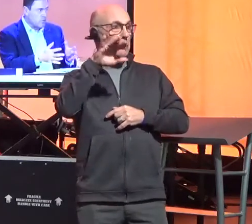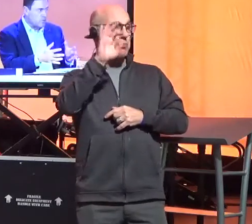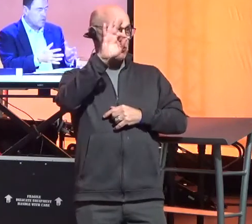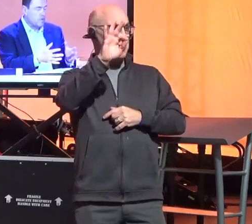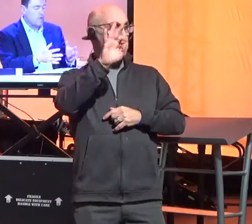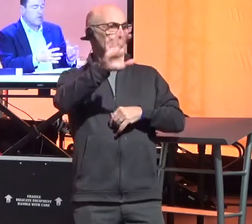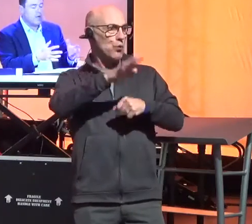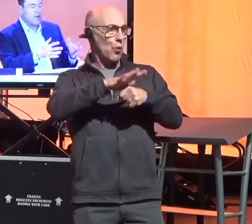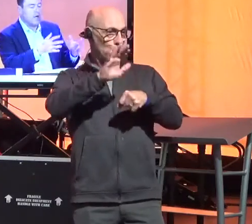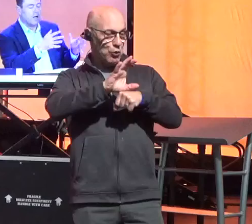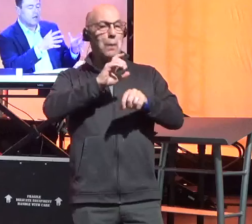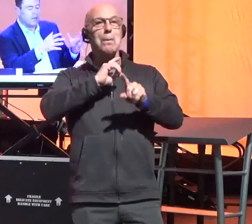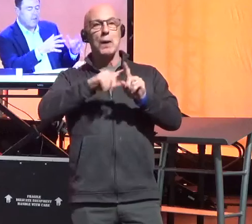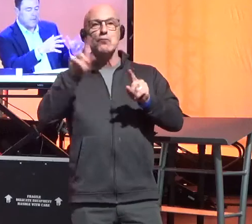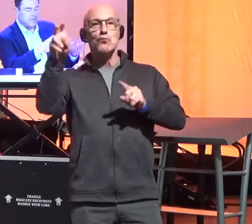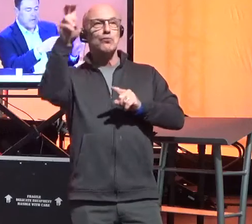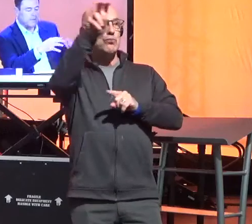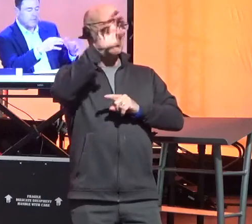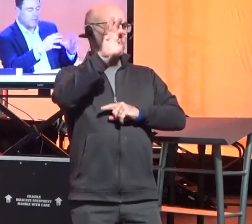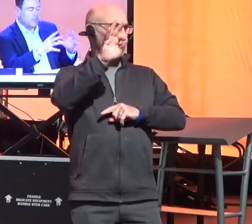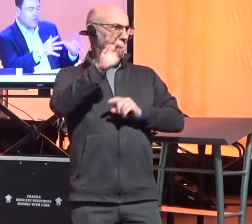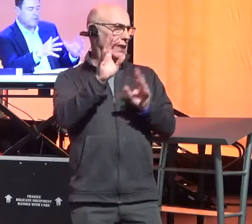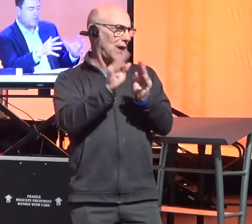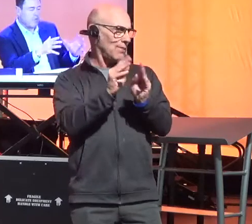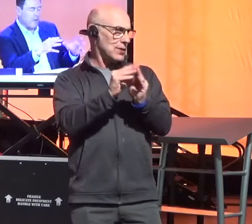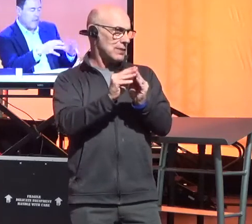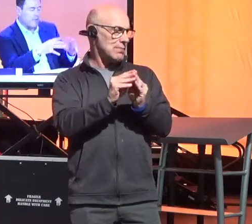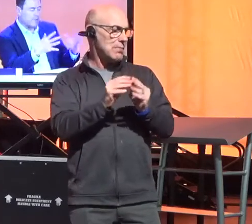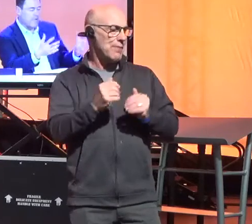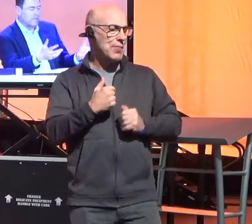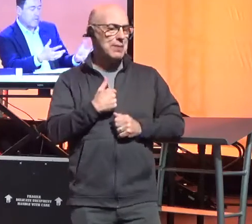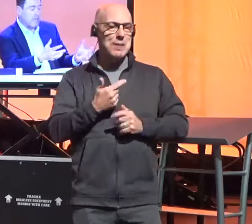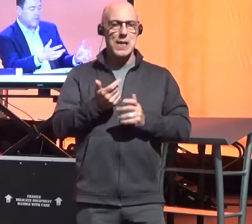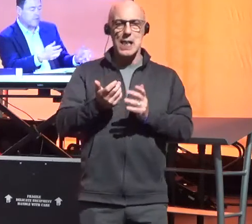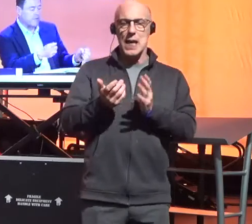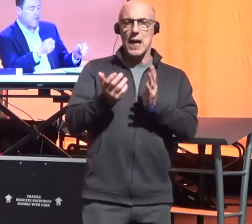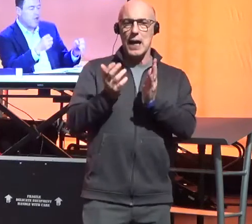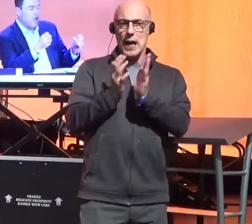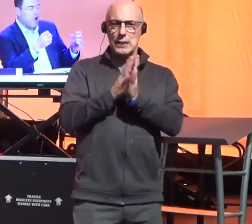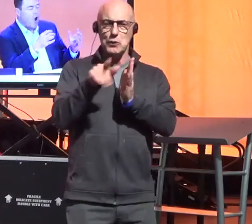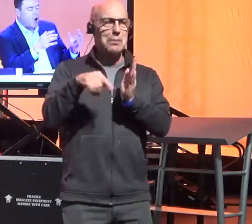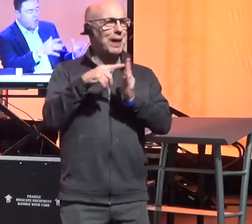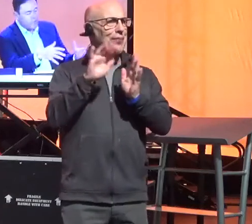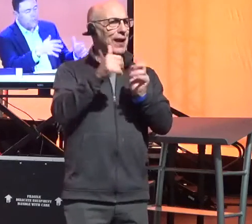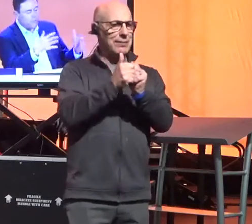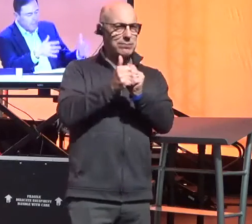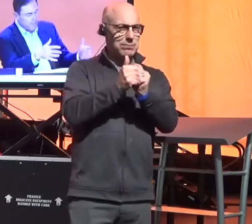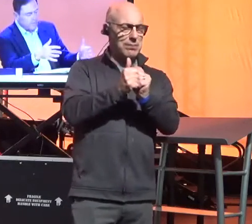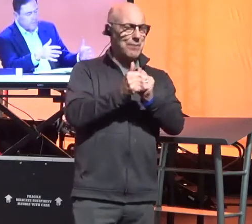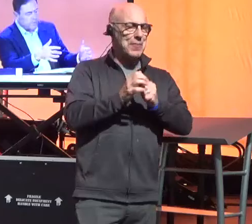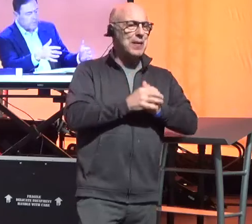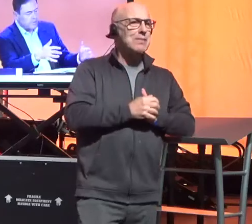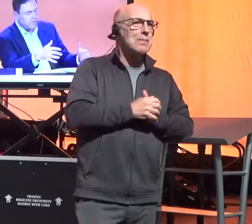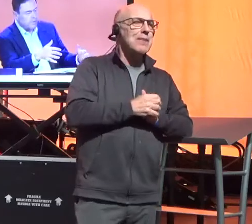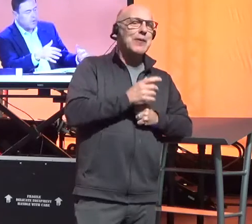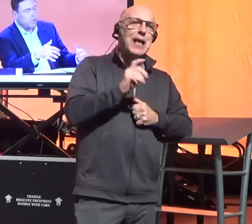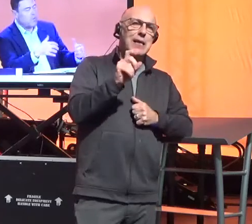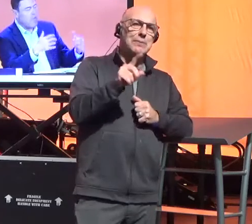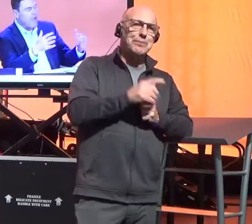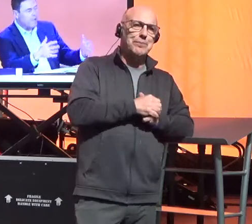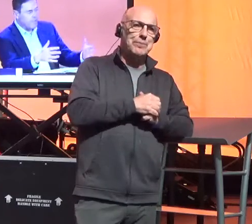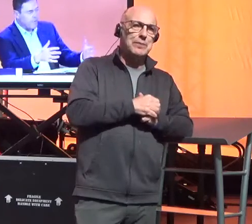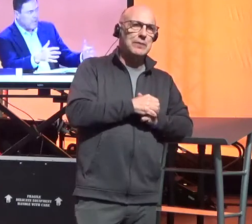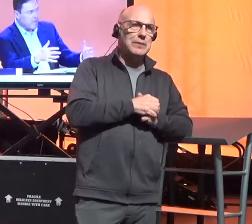church, let me just ask a couple of questions about this kind of togetherness. Are you friends